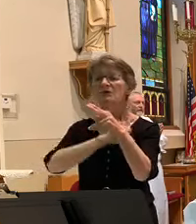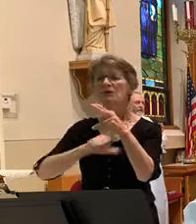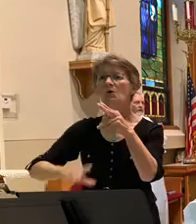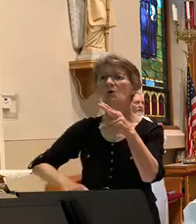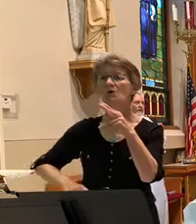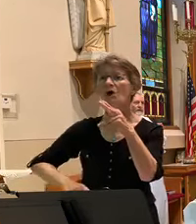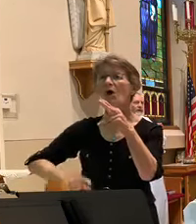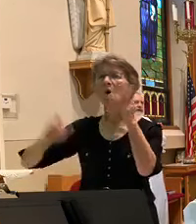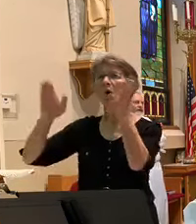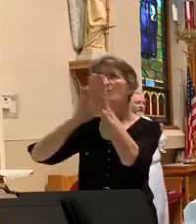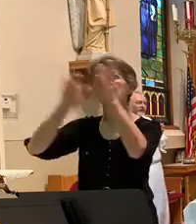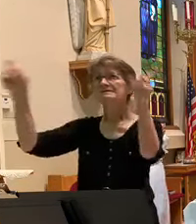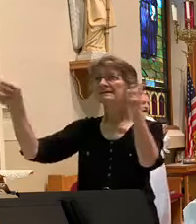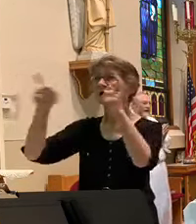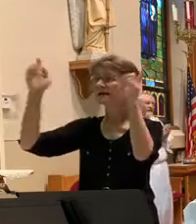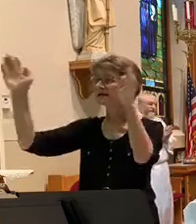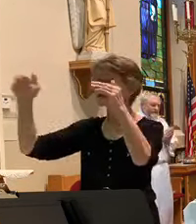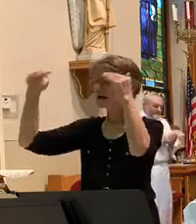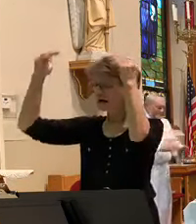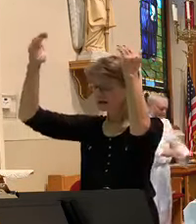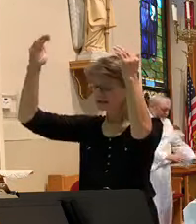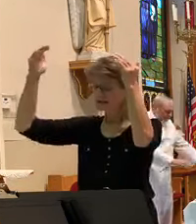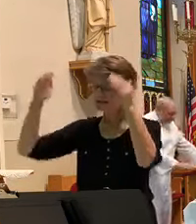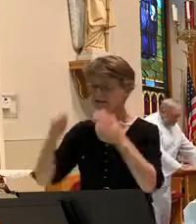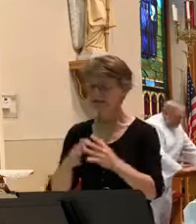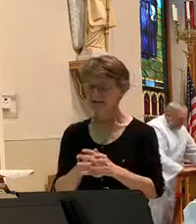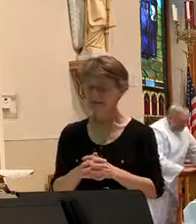Lord. Hosanna in the highest.